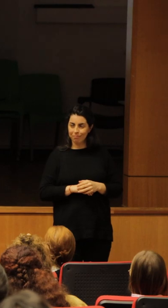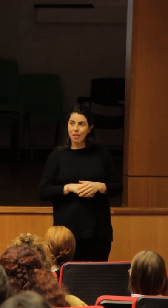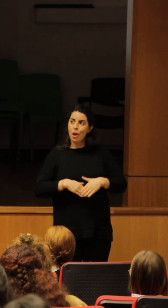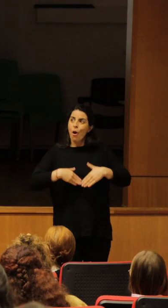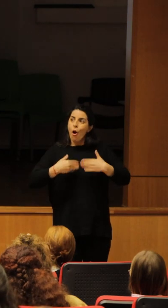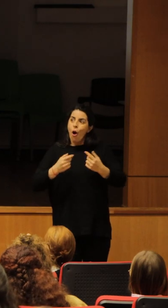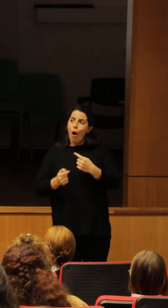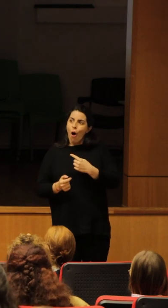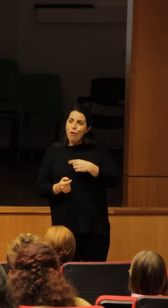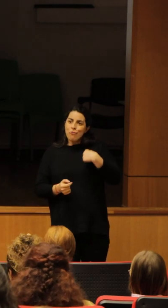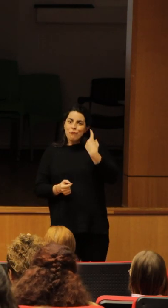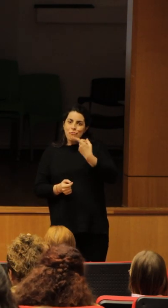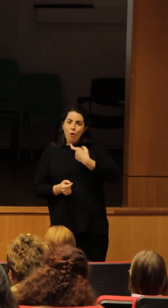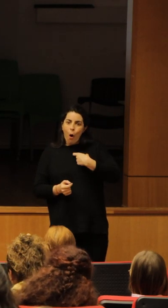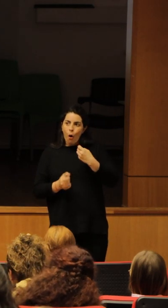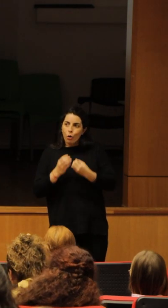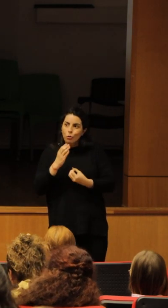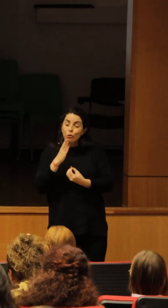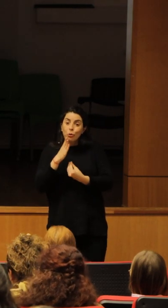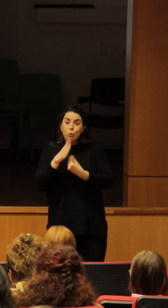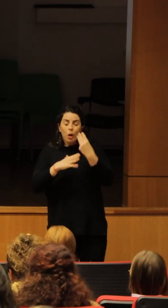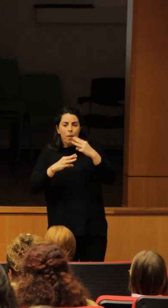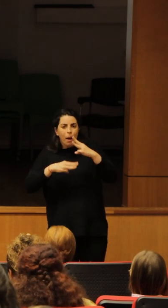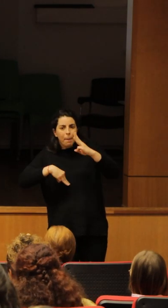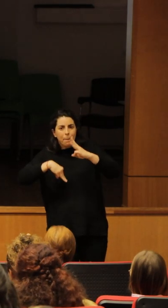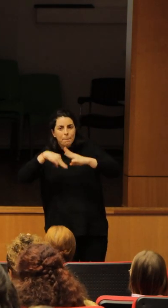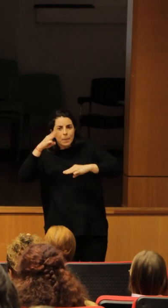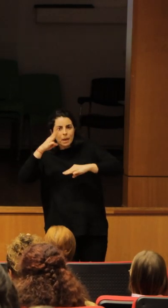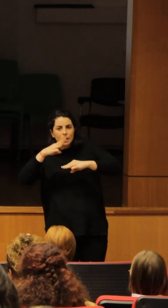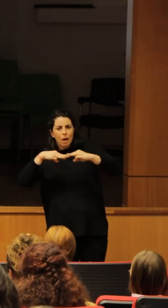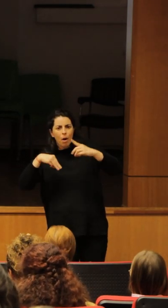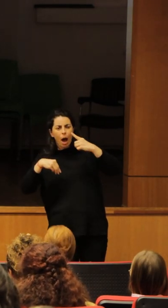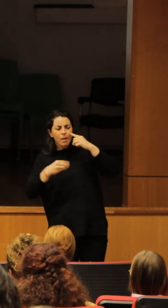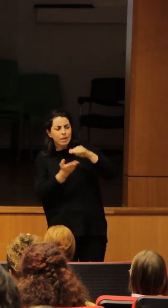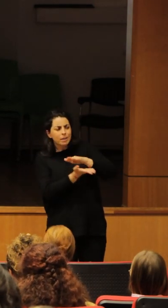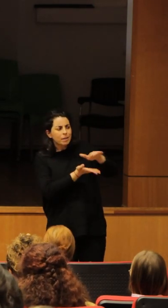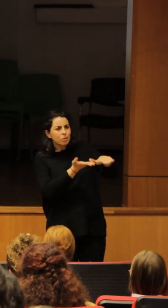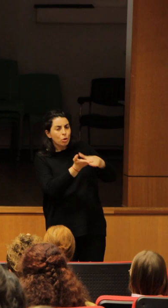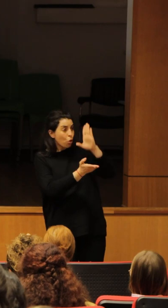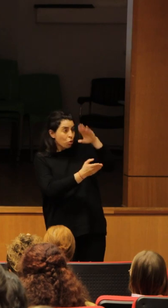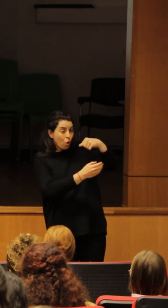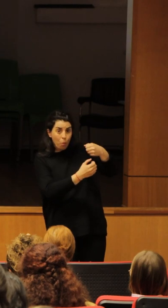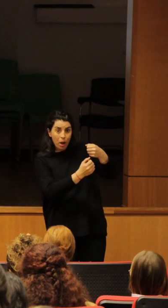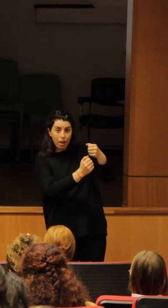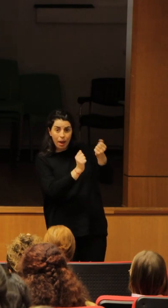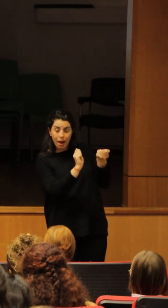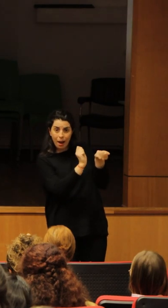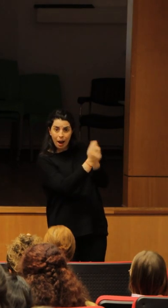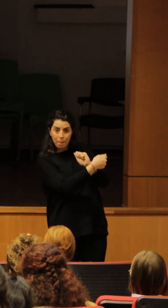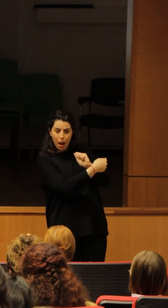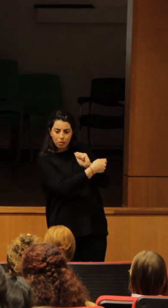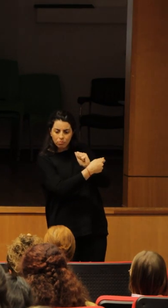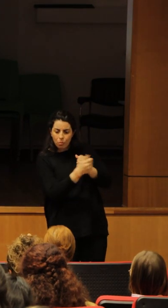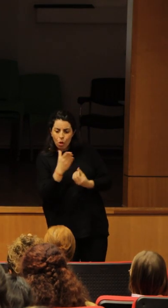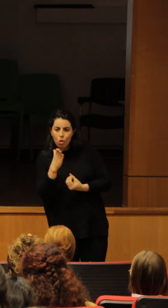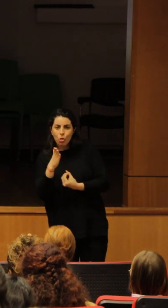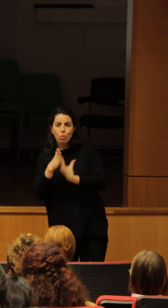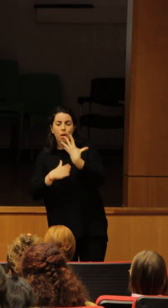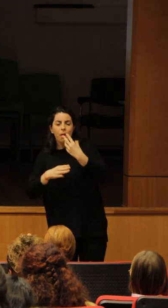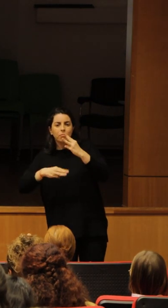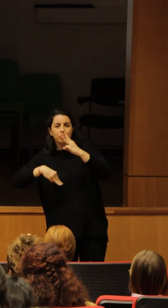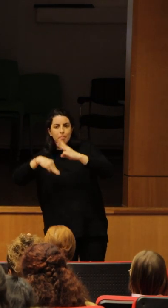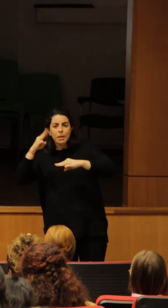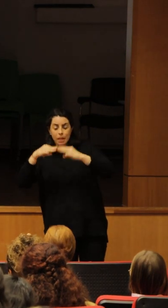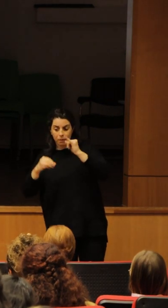final crea una metáfora para ver lo que uno puede cambiar y entonces cambiarlo. Right. And why do we think that it's actually